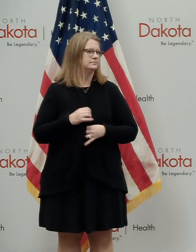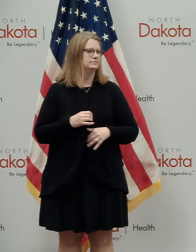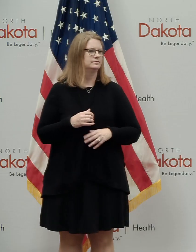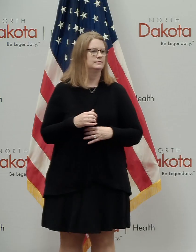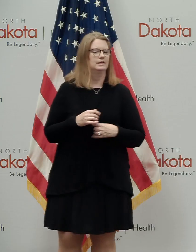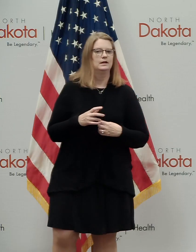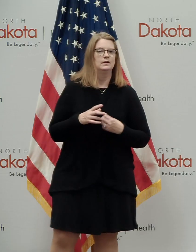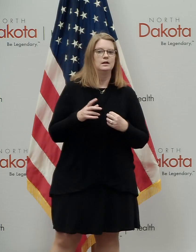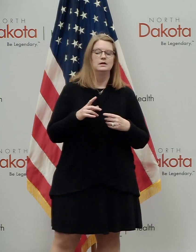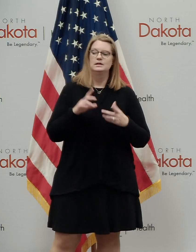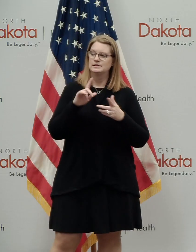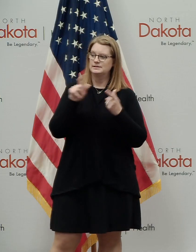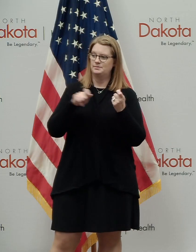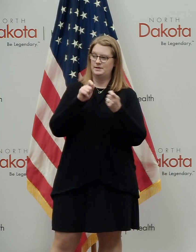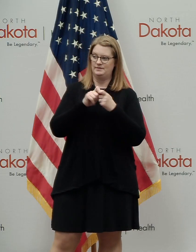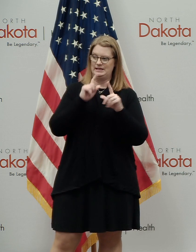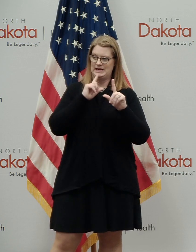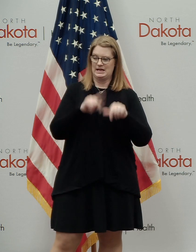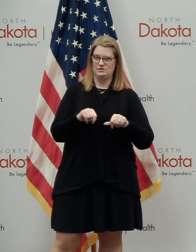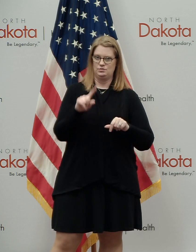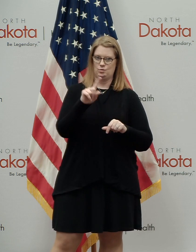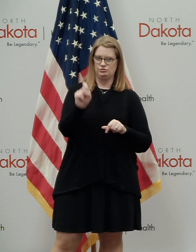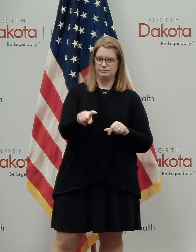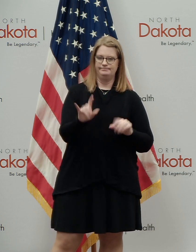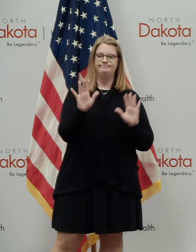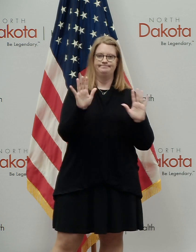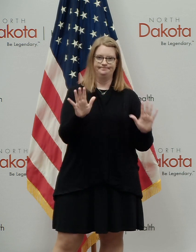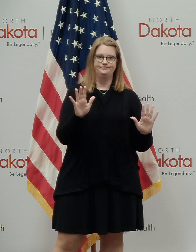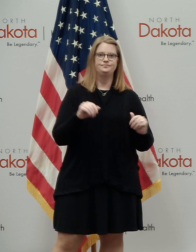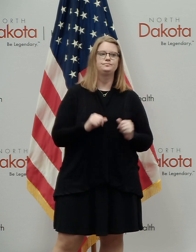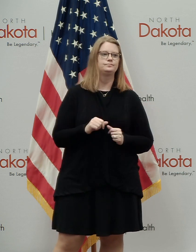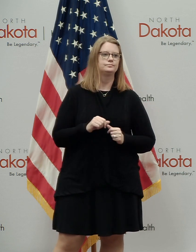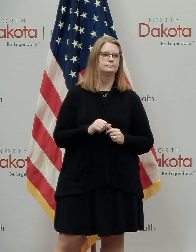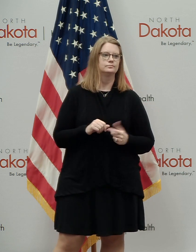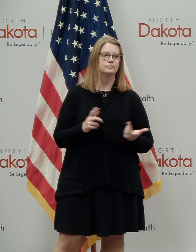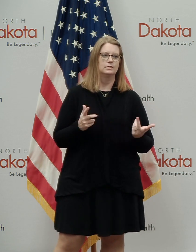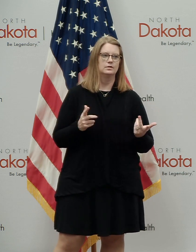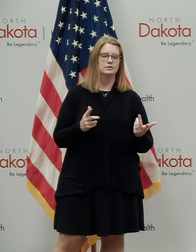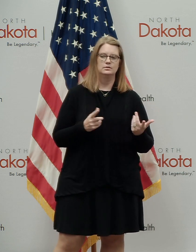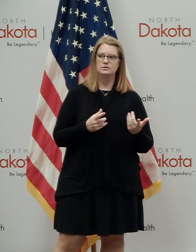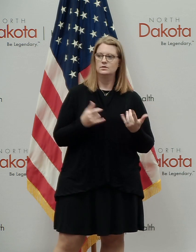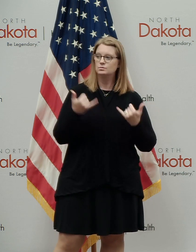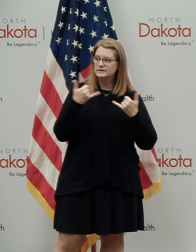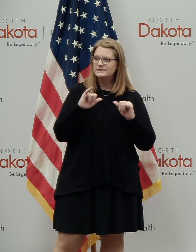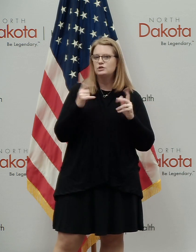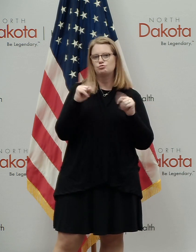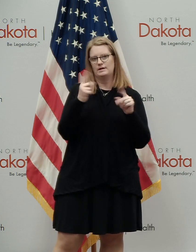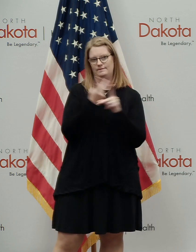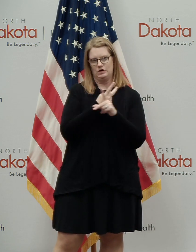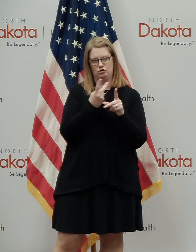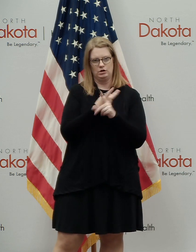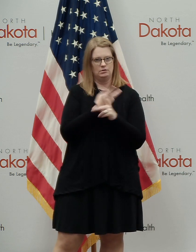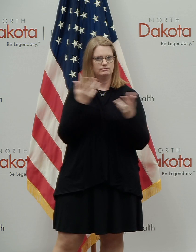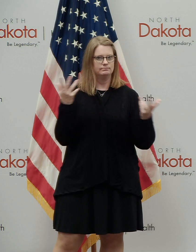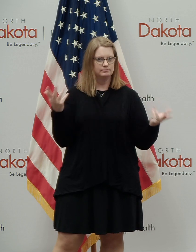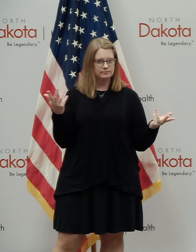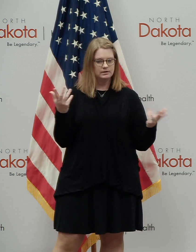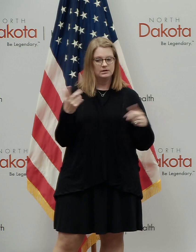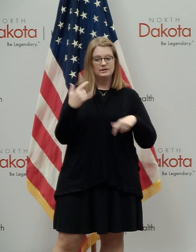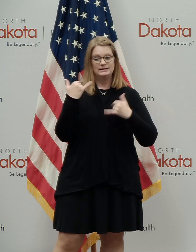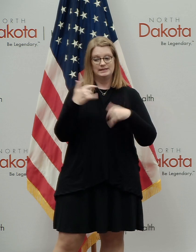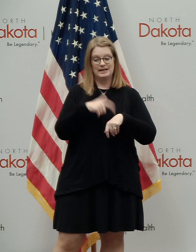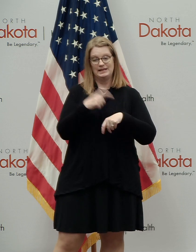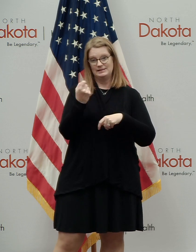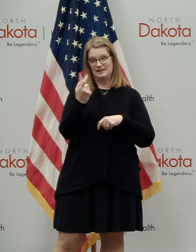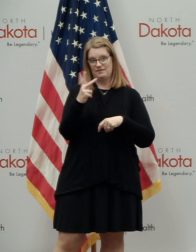So I think specifically to answer the question, we're still learning how to best do this. As 11:30